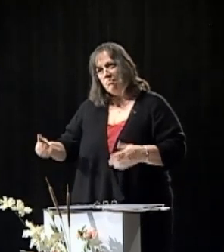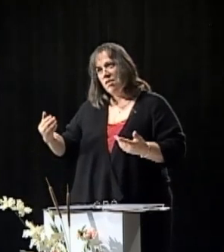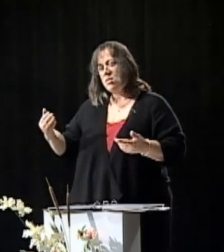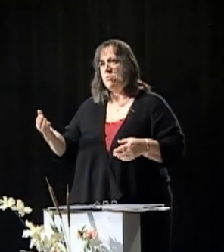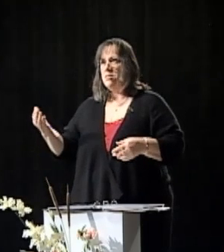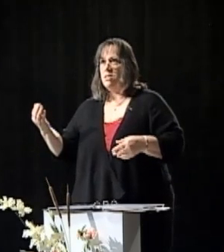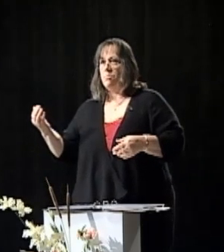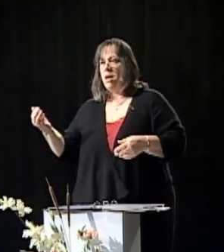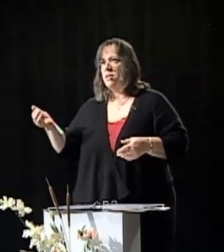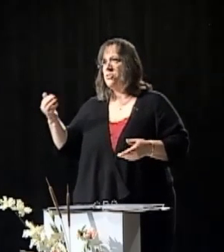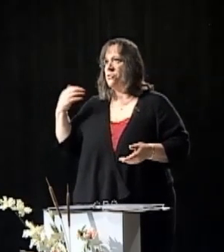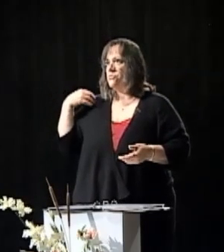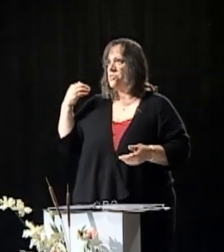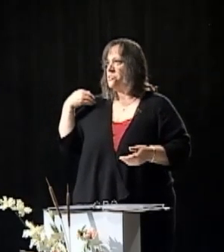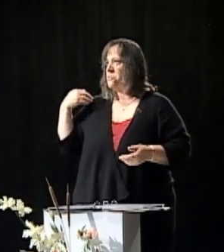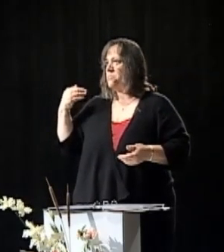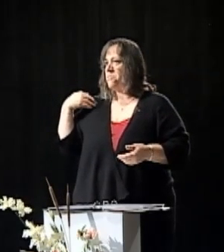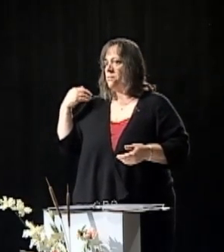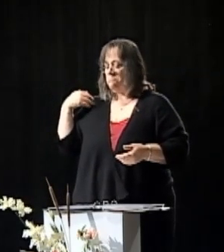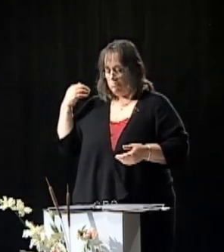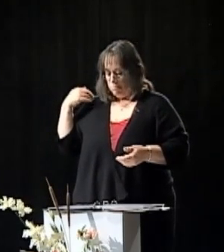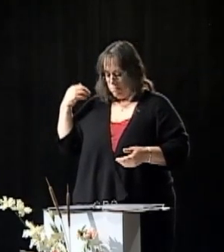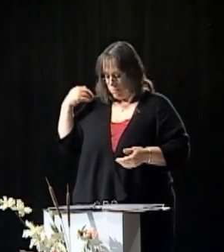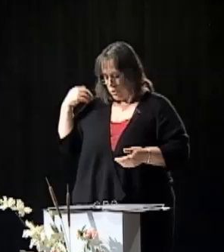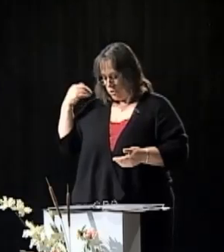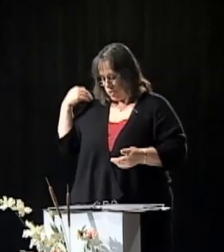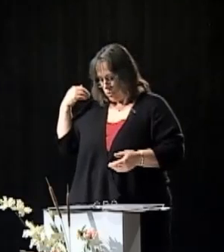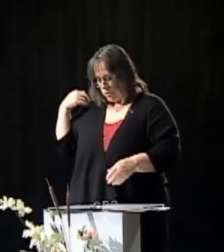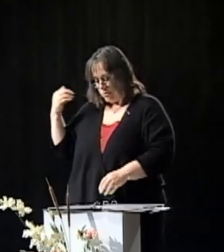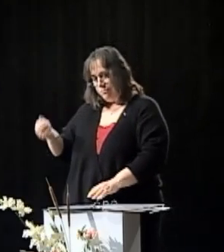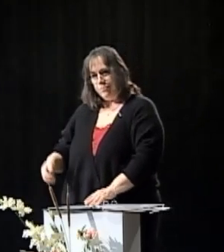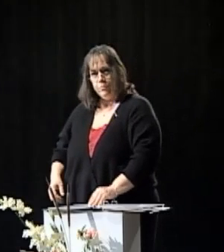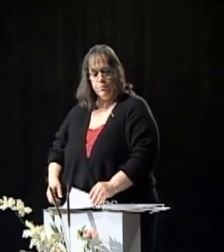Something you did in the past, you used to do something. It's on your shoulder.